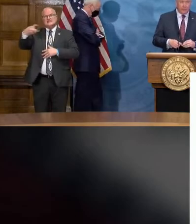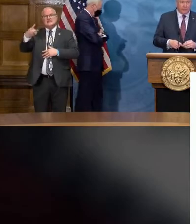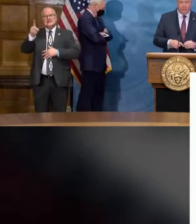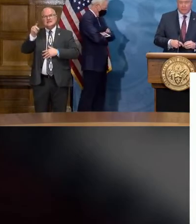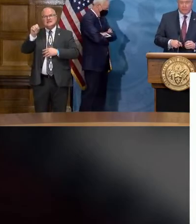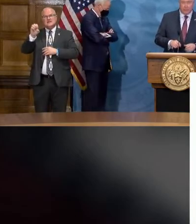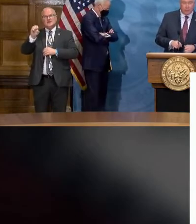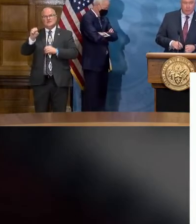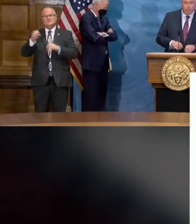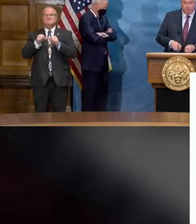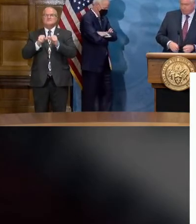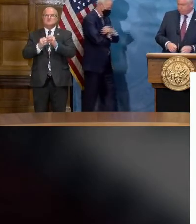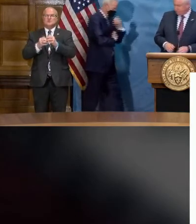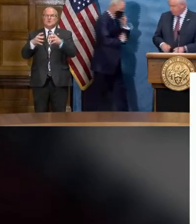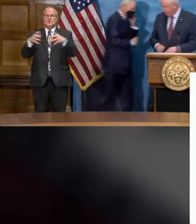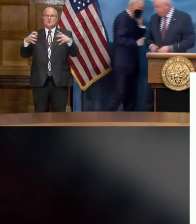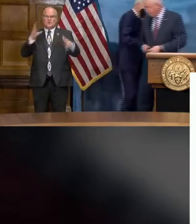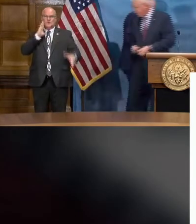that continue to grow.